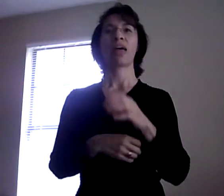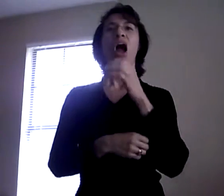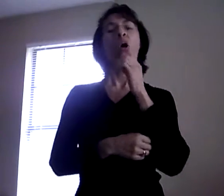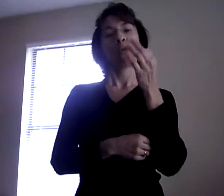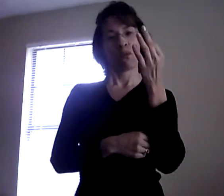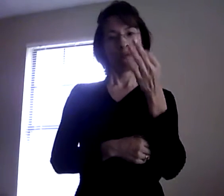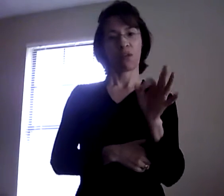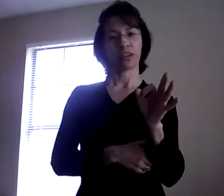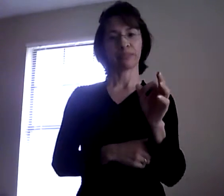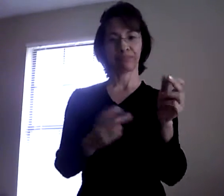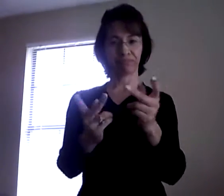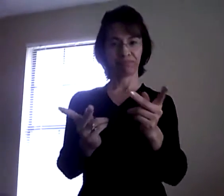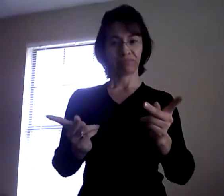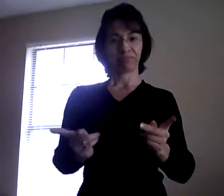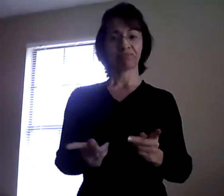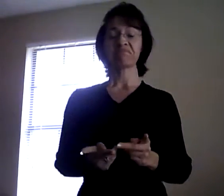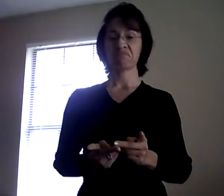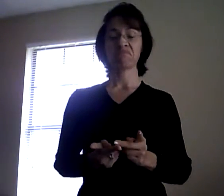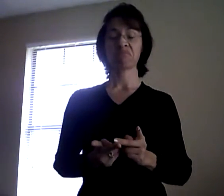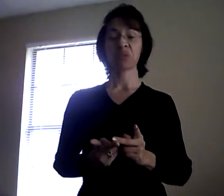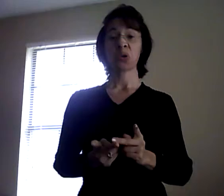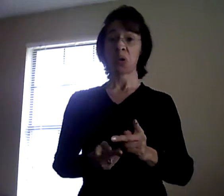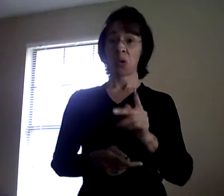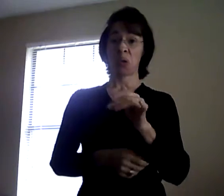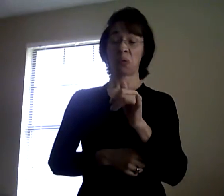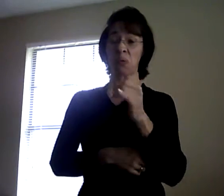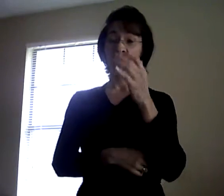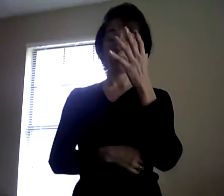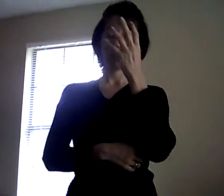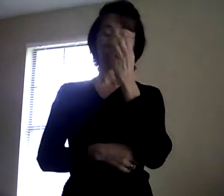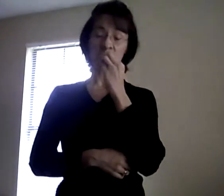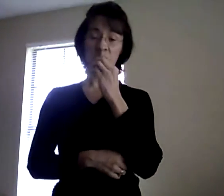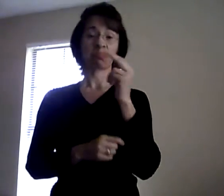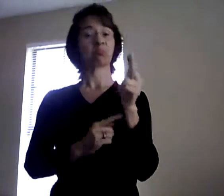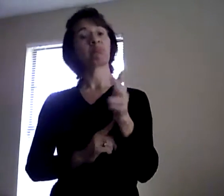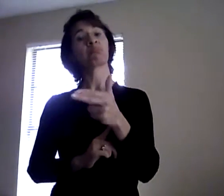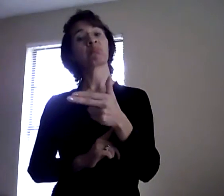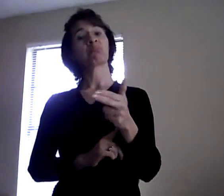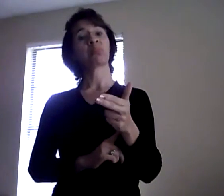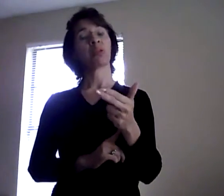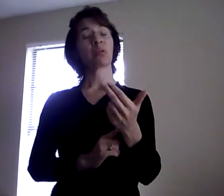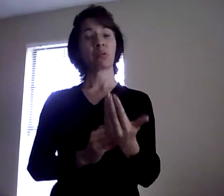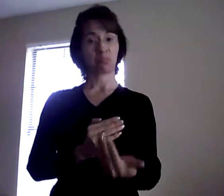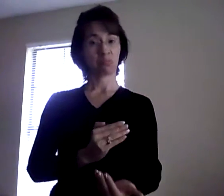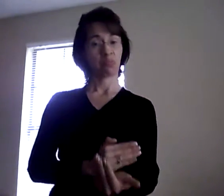stay there overnight, then you could go maybe in the morning down to the French Quarter and have beignets and